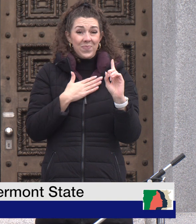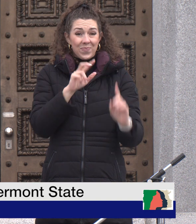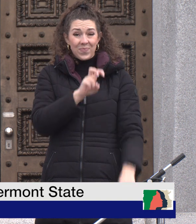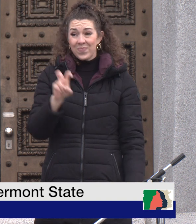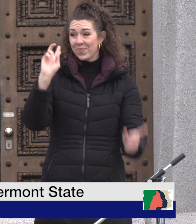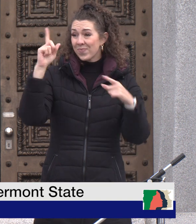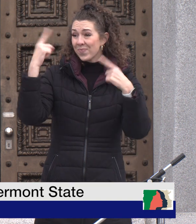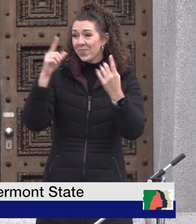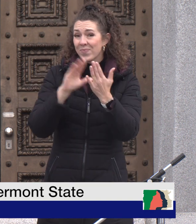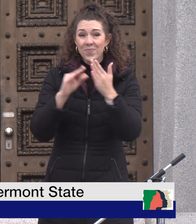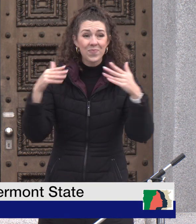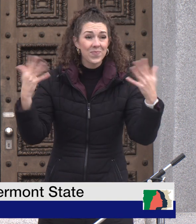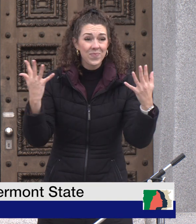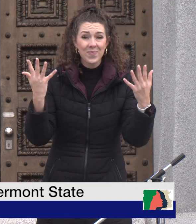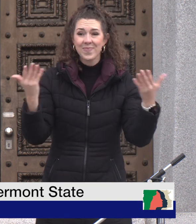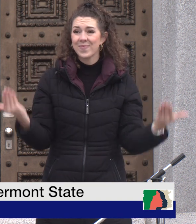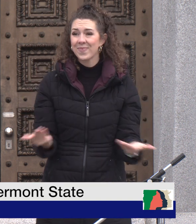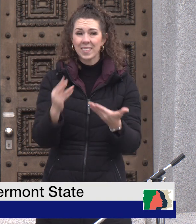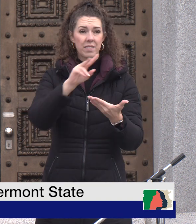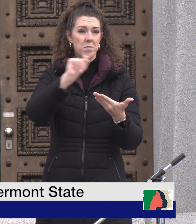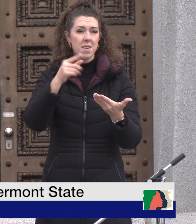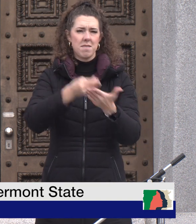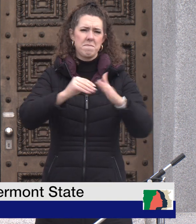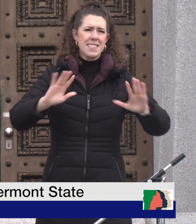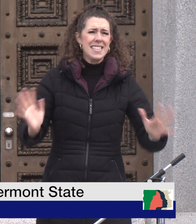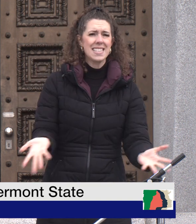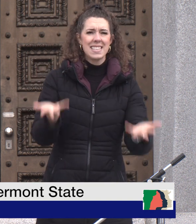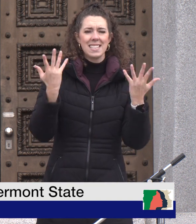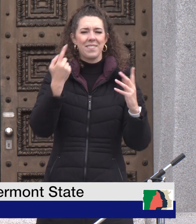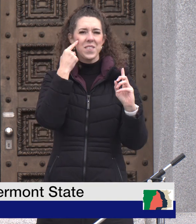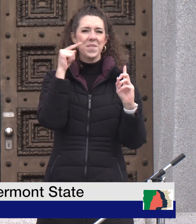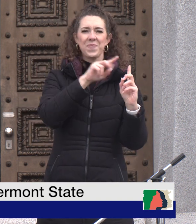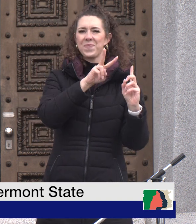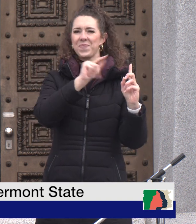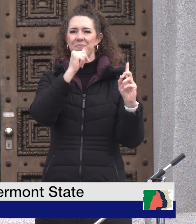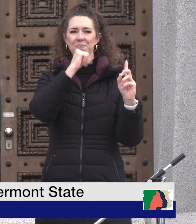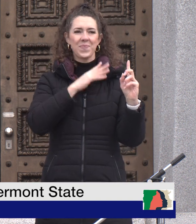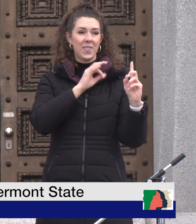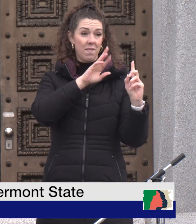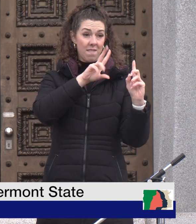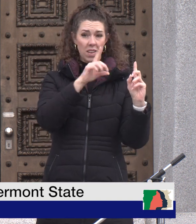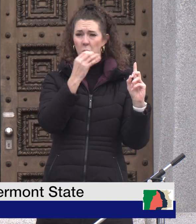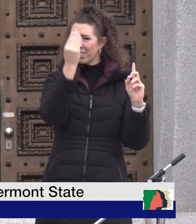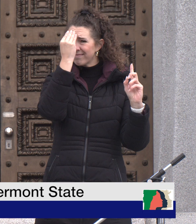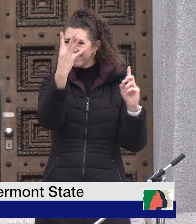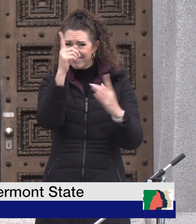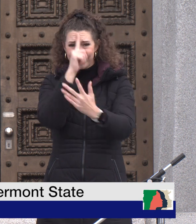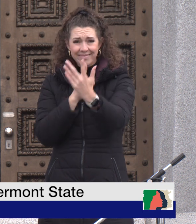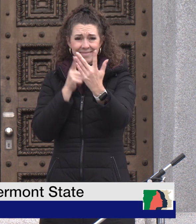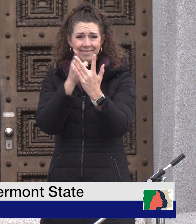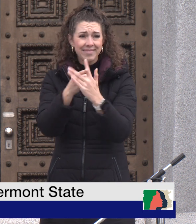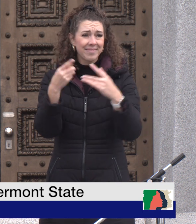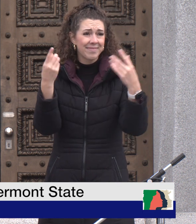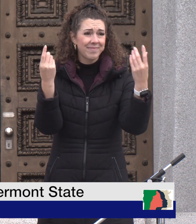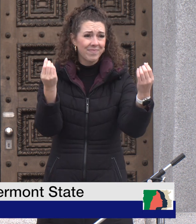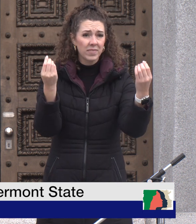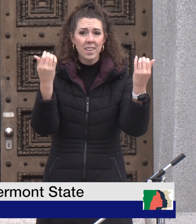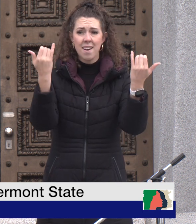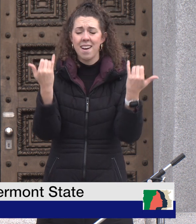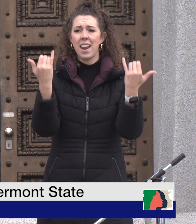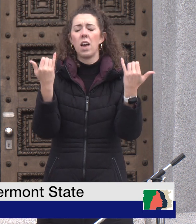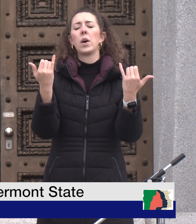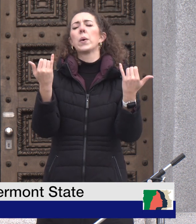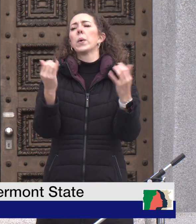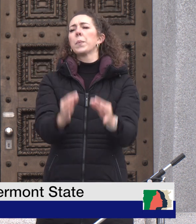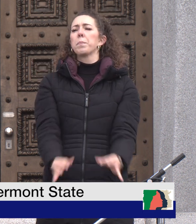travels fundraising across the state for the Women's Fund and want you all to know is that we are at a